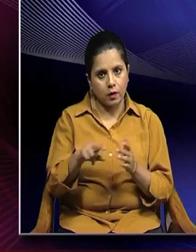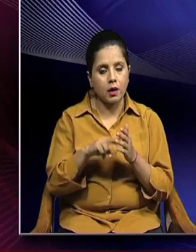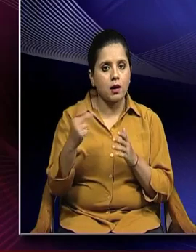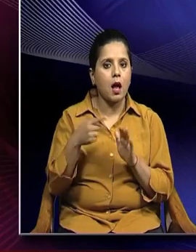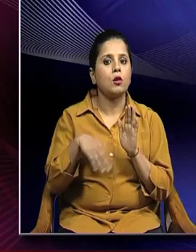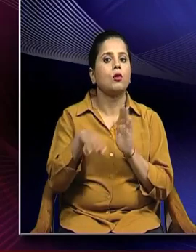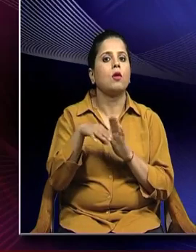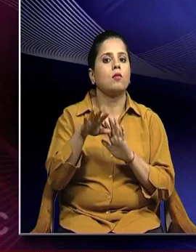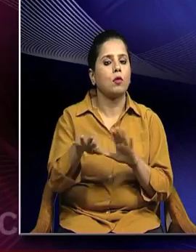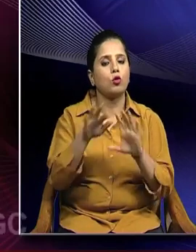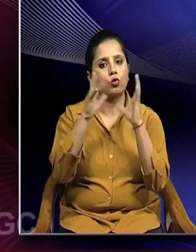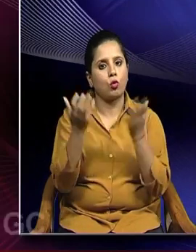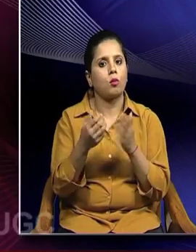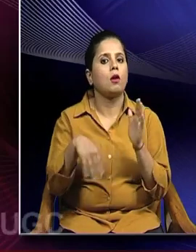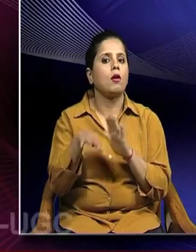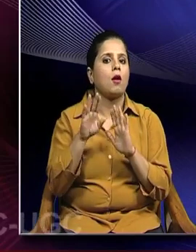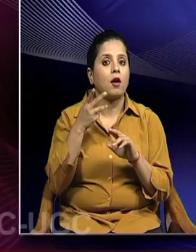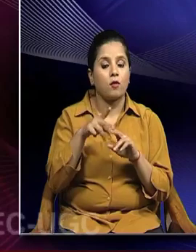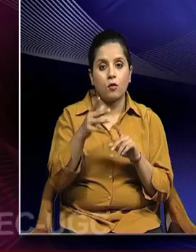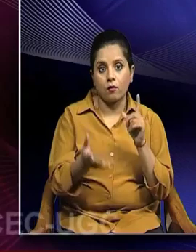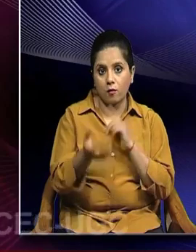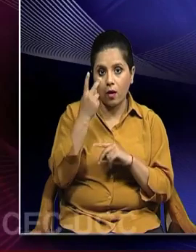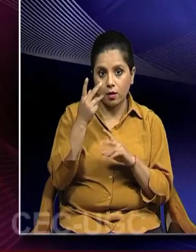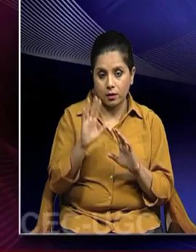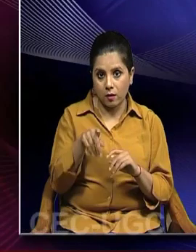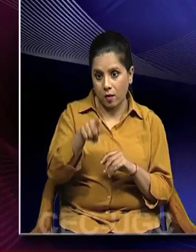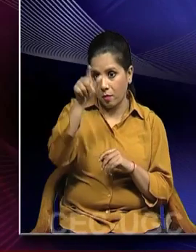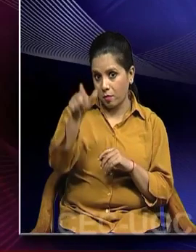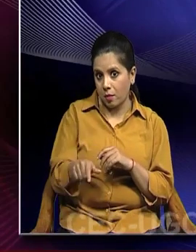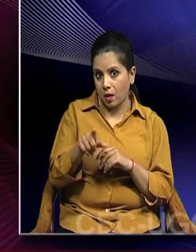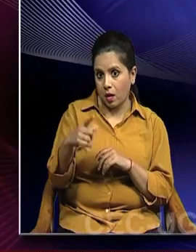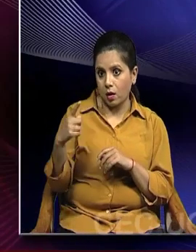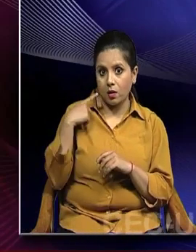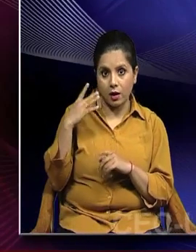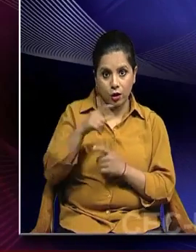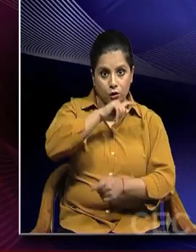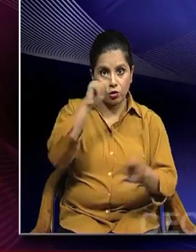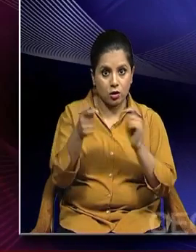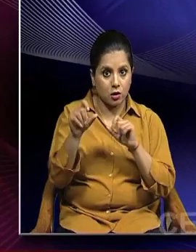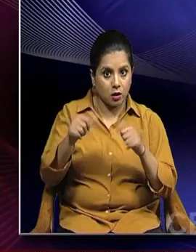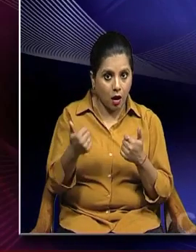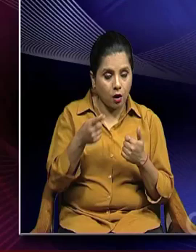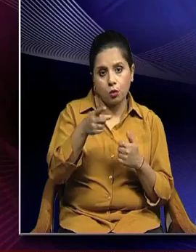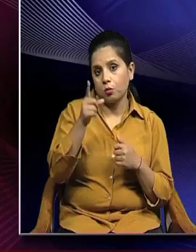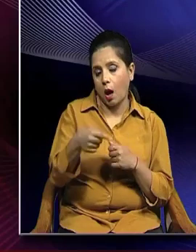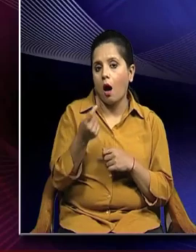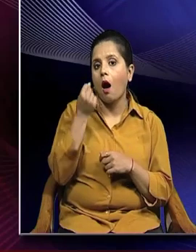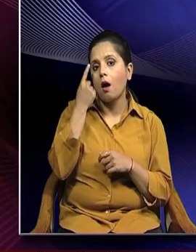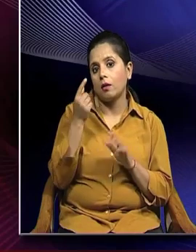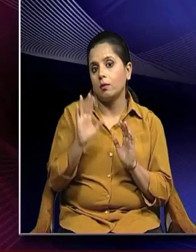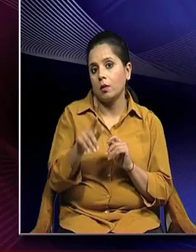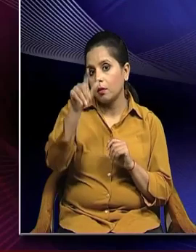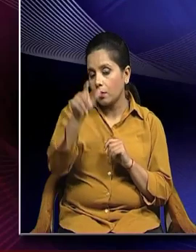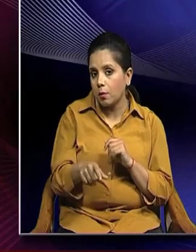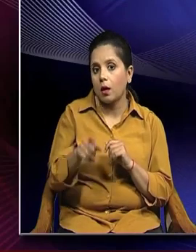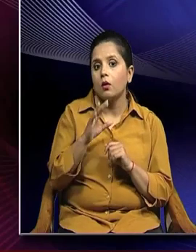level or at global level. If you are finding a person, a leader to be revolutionary, you must understand that the person